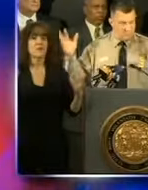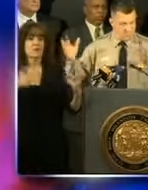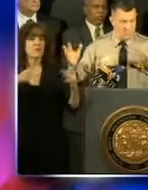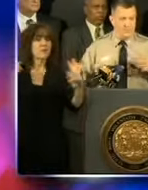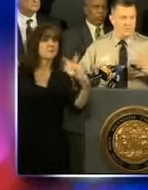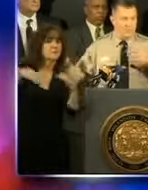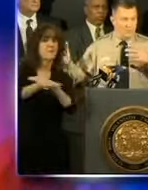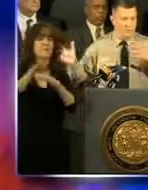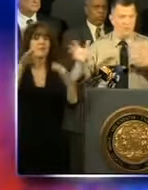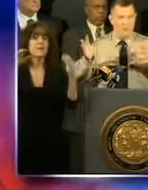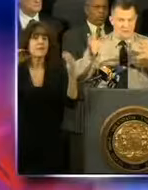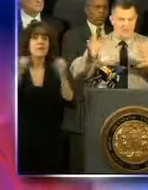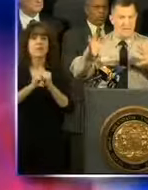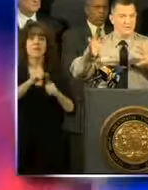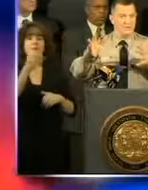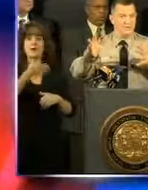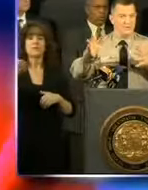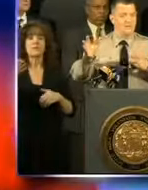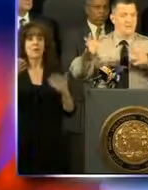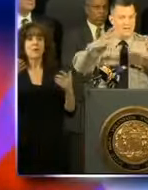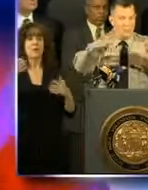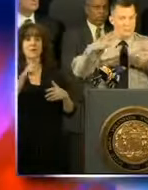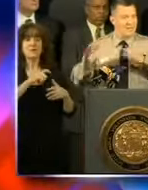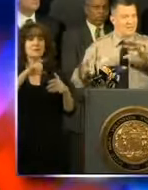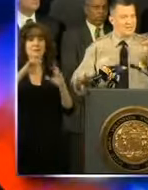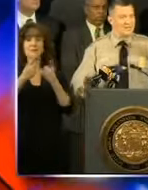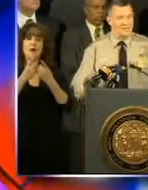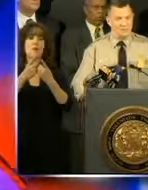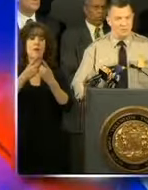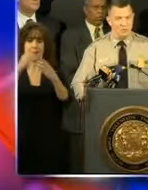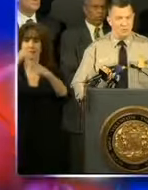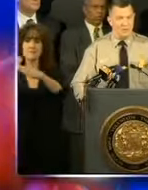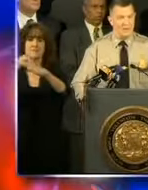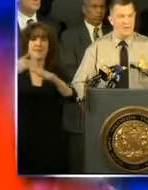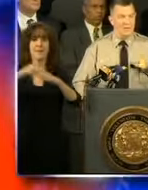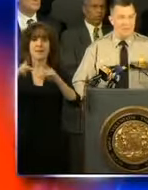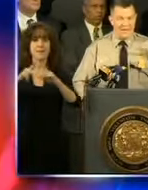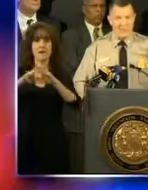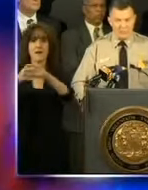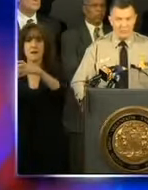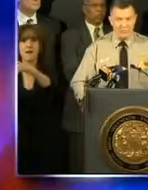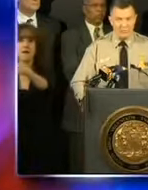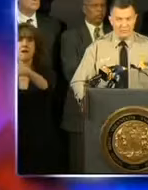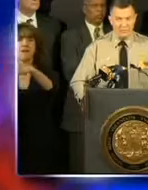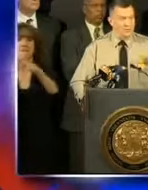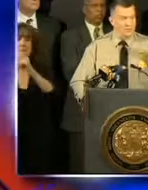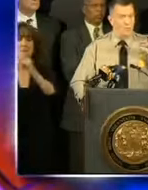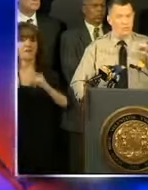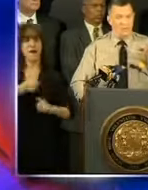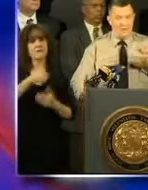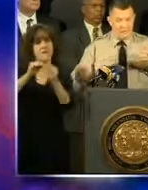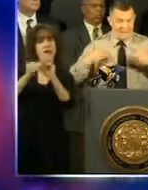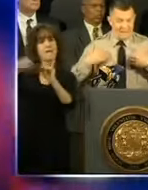near Chester and Gay. They're urging people to avoid the area. That's according to Baltimore City Police. We're trying to get more information